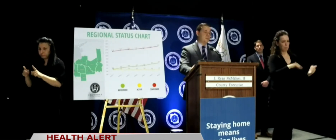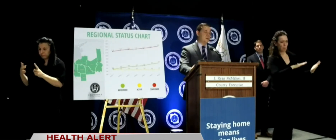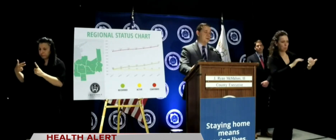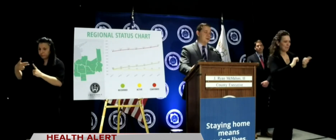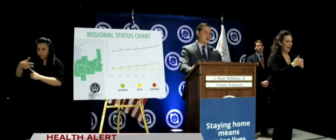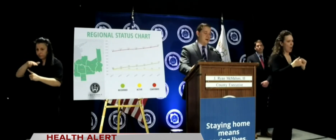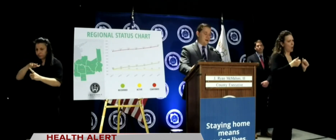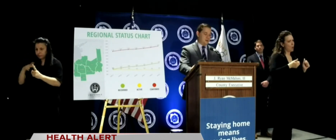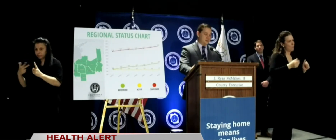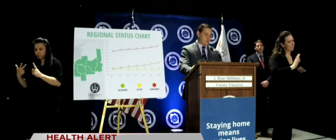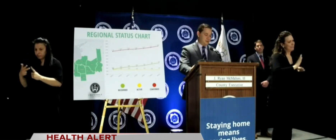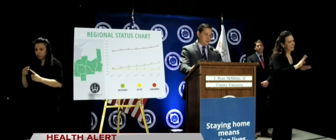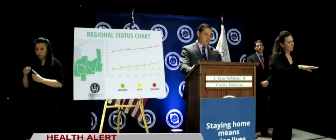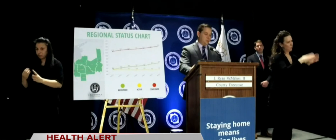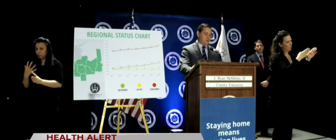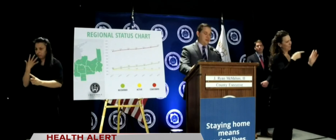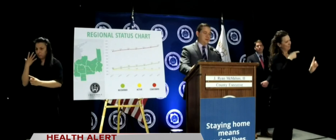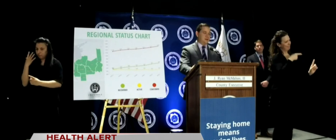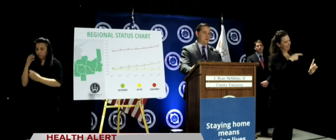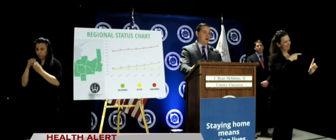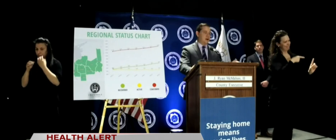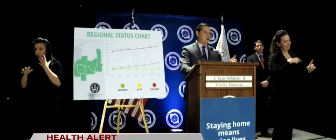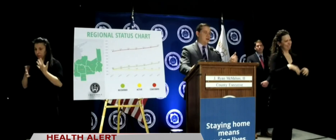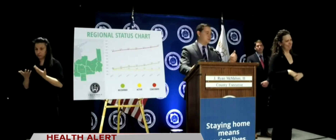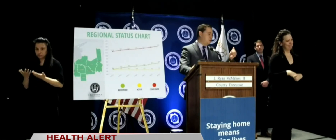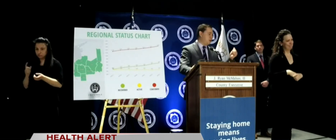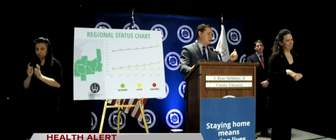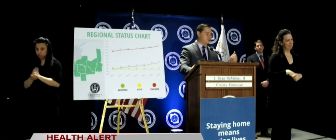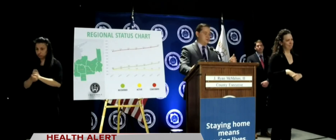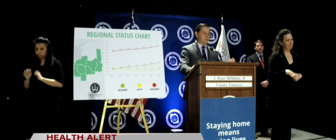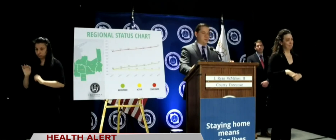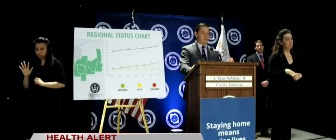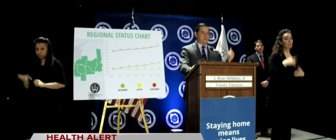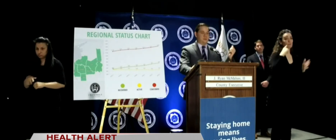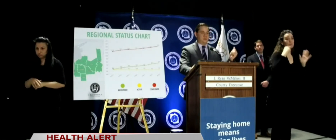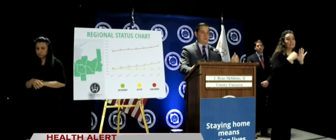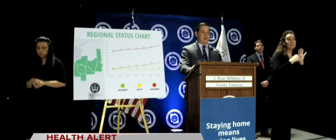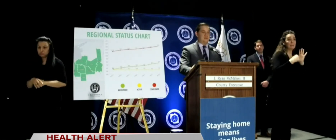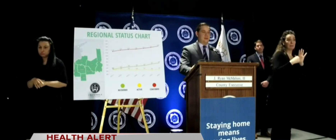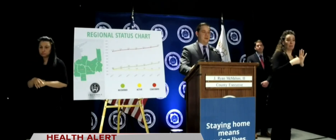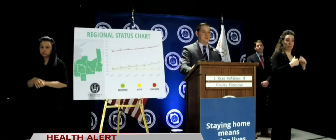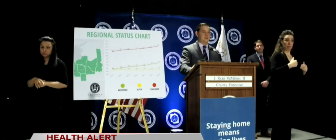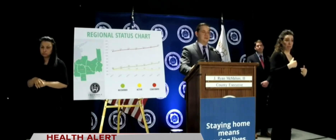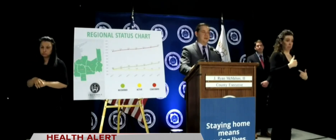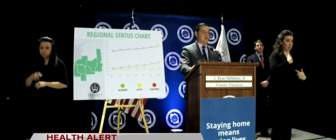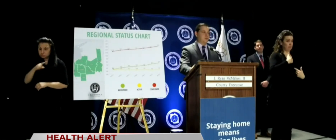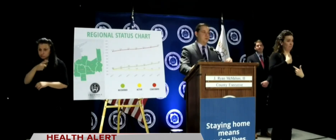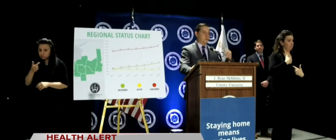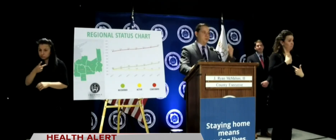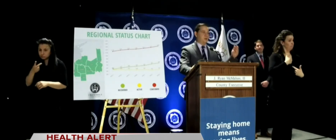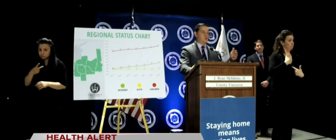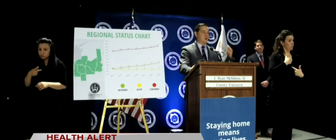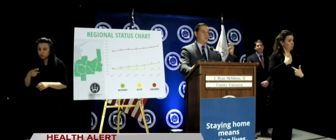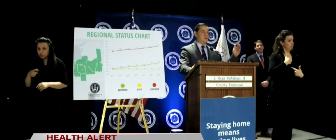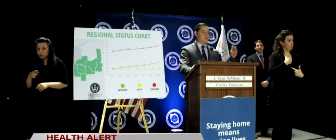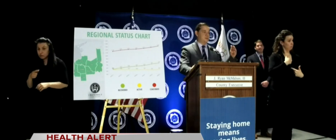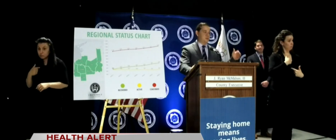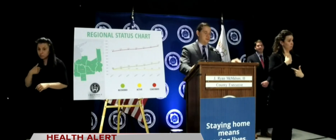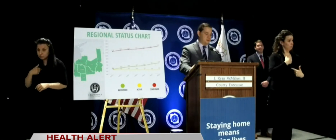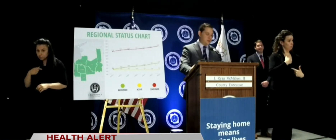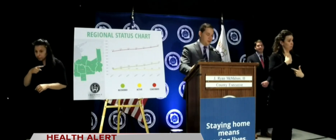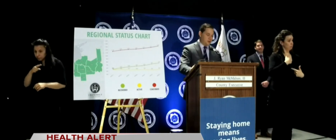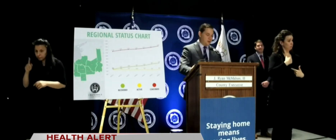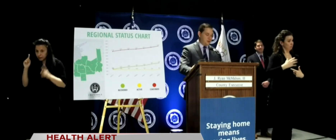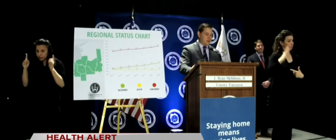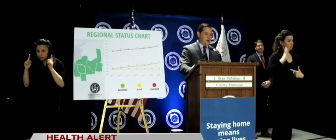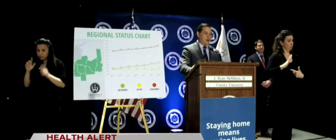haircut, it will take our haircuts, the mayor and I's used to be about 5-10 minutes each. Now it'll be about 20 minutes each when